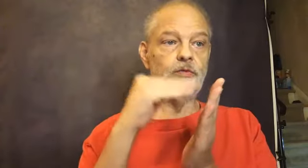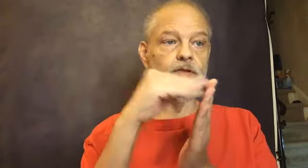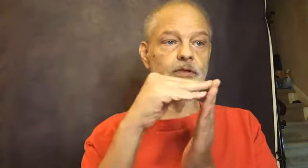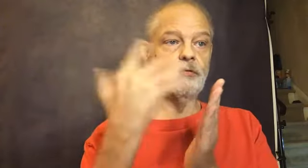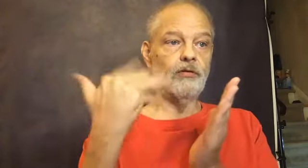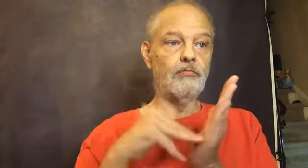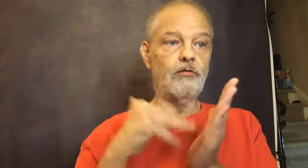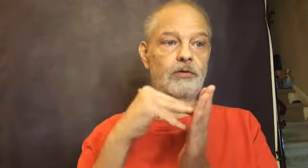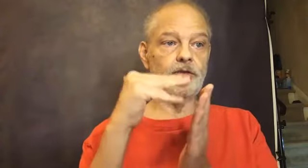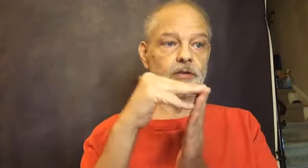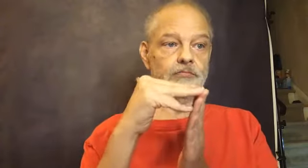2,000,000, 3,000,000,